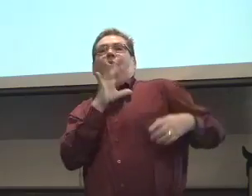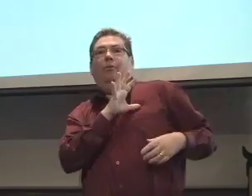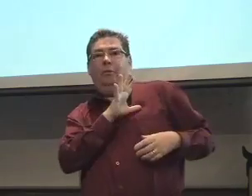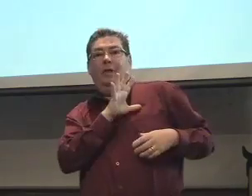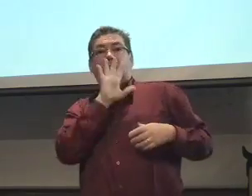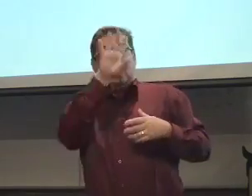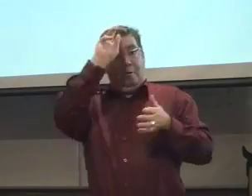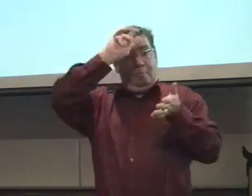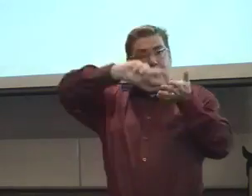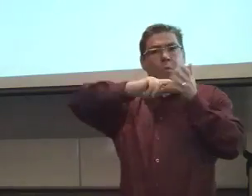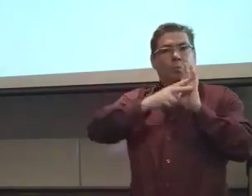intent of what it means.